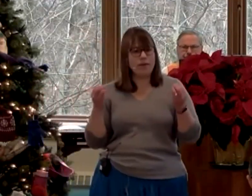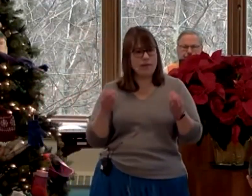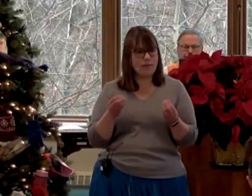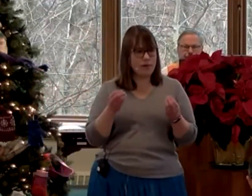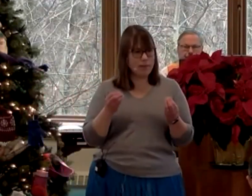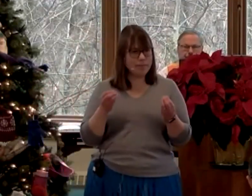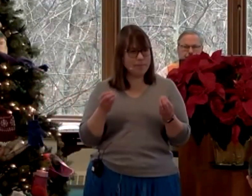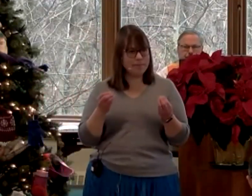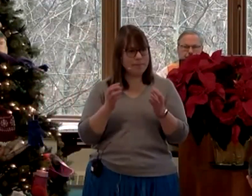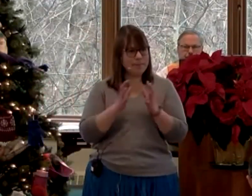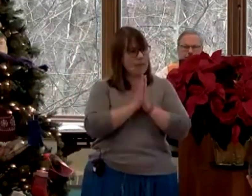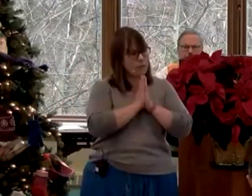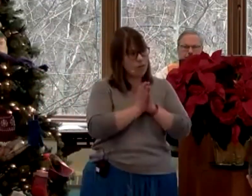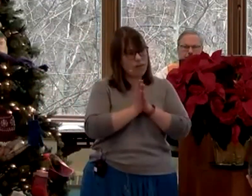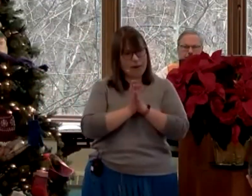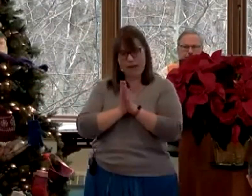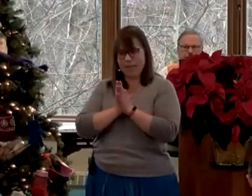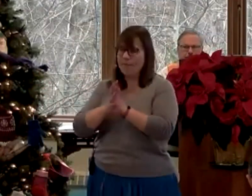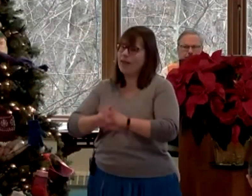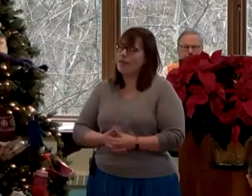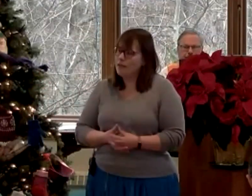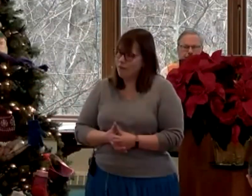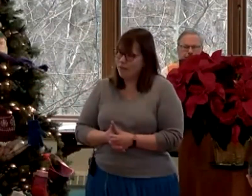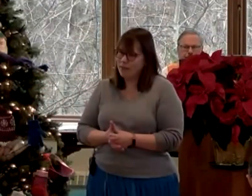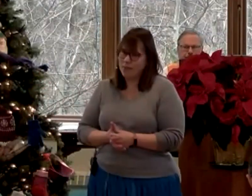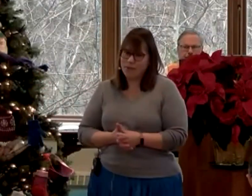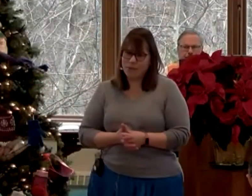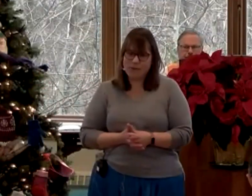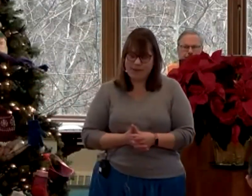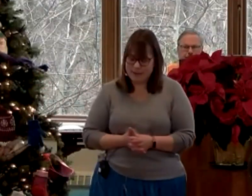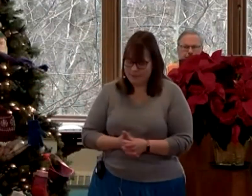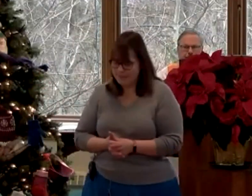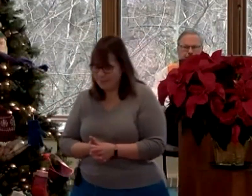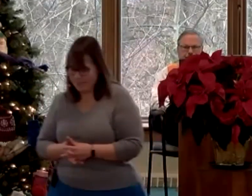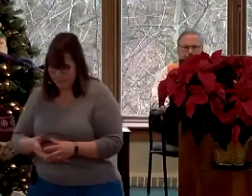for religious freedom. That's the story of Hanukkah. Thank you for listening to my story today.